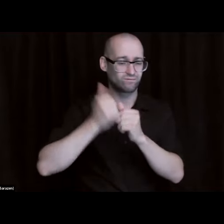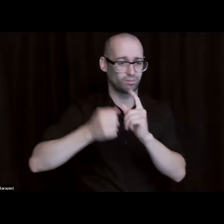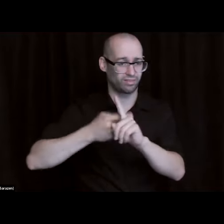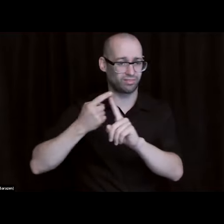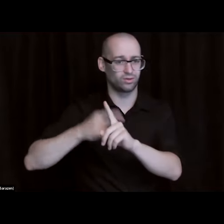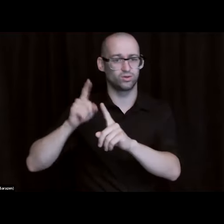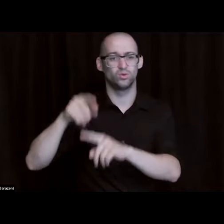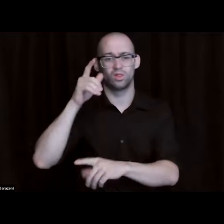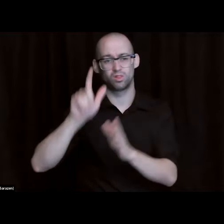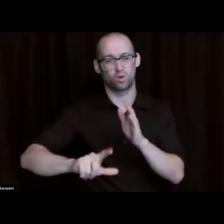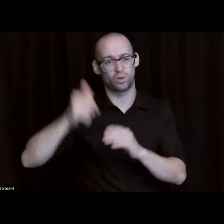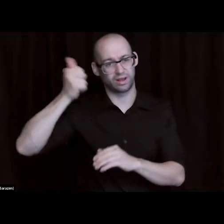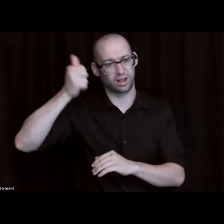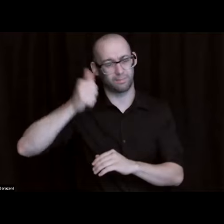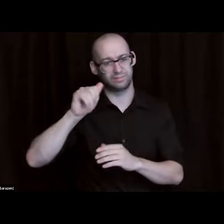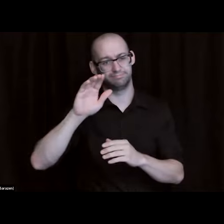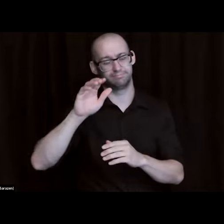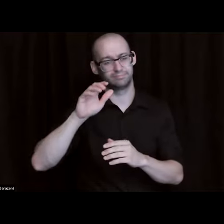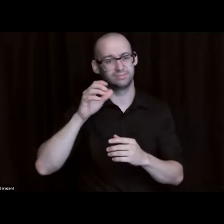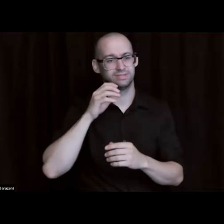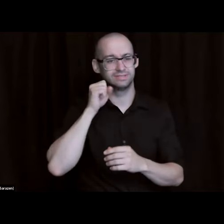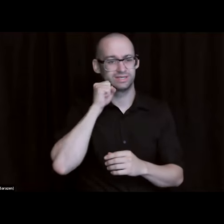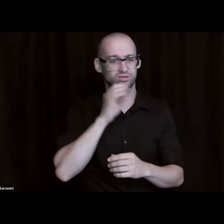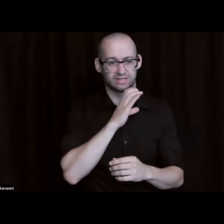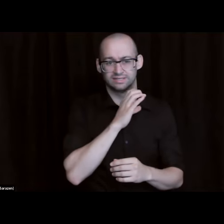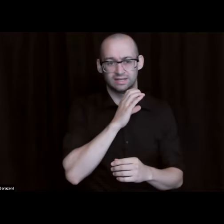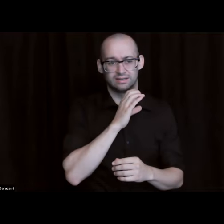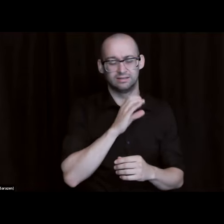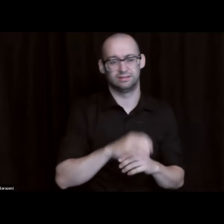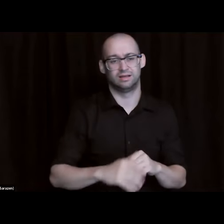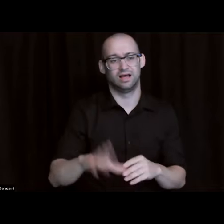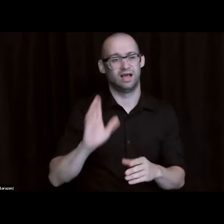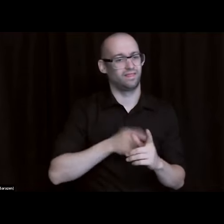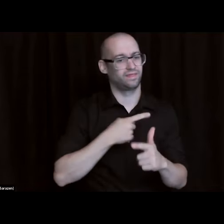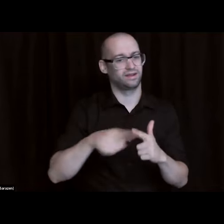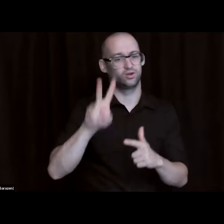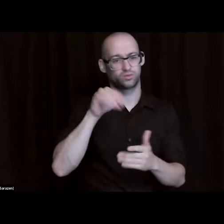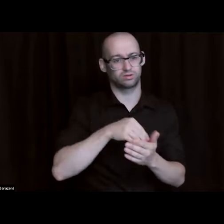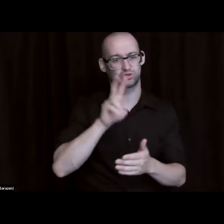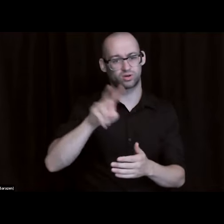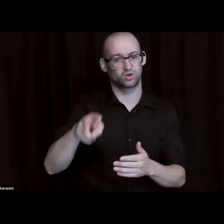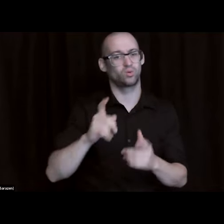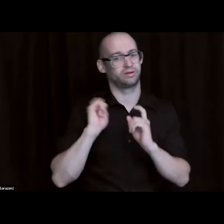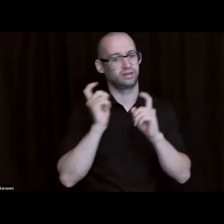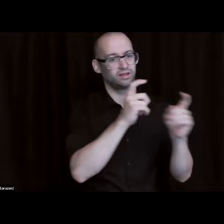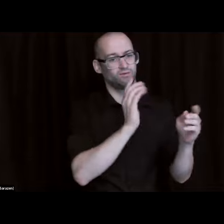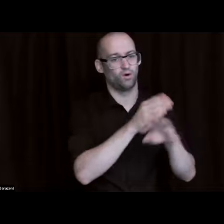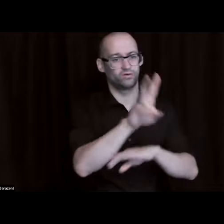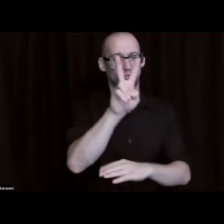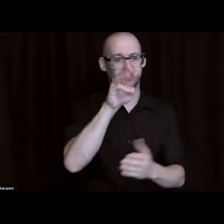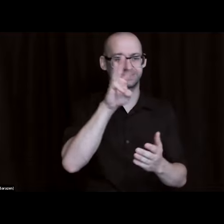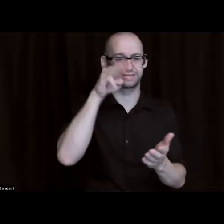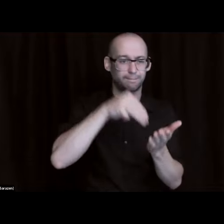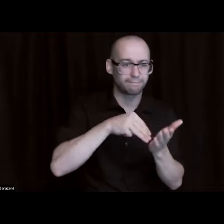seniors at 70 food distributions. And then in 2022, we actually distributed over 26 million pounds of